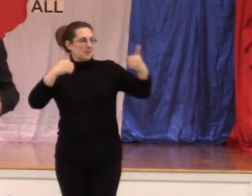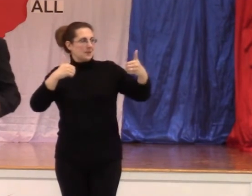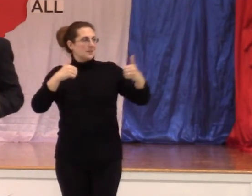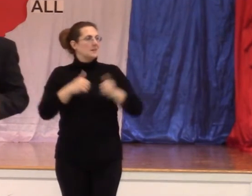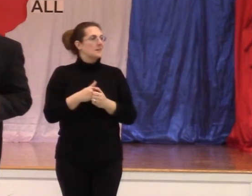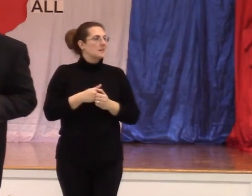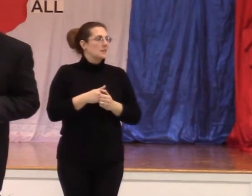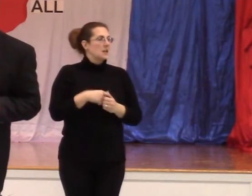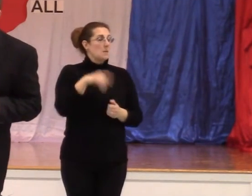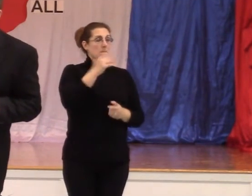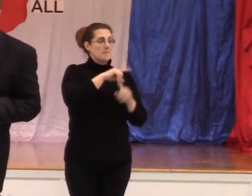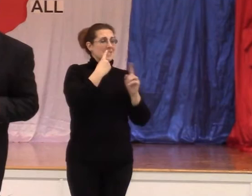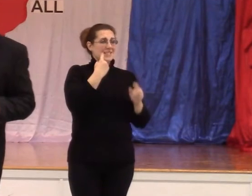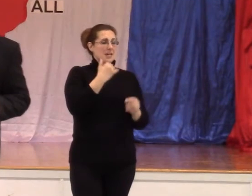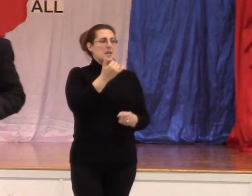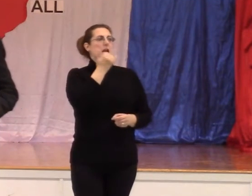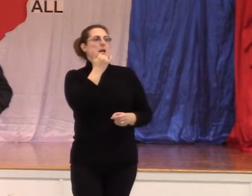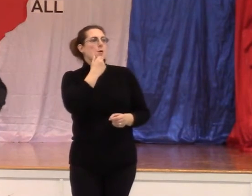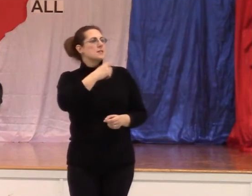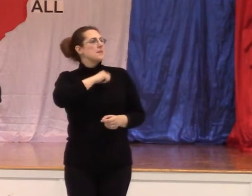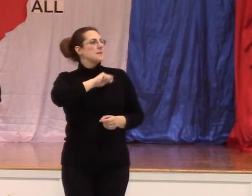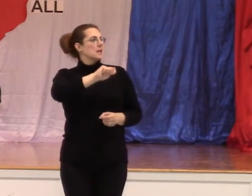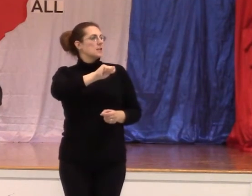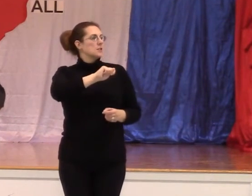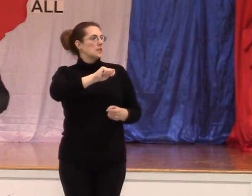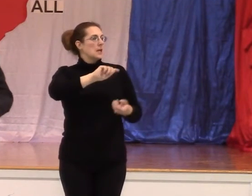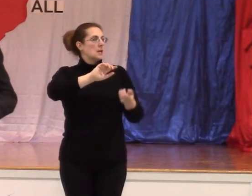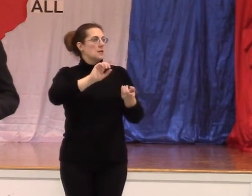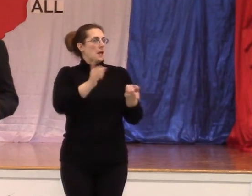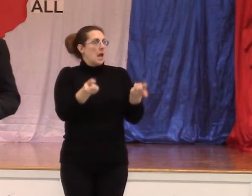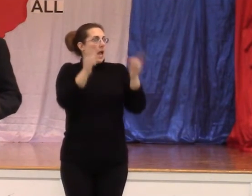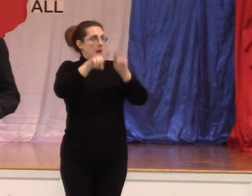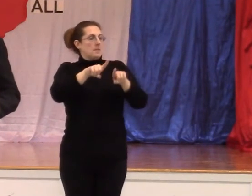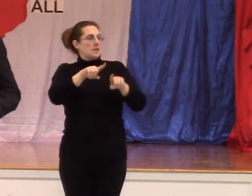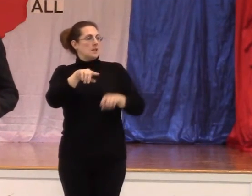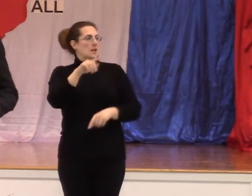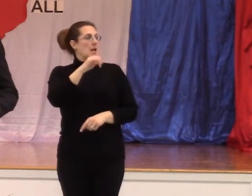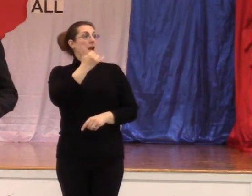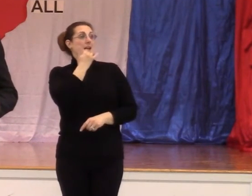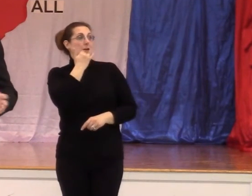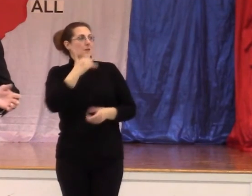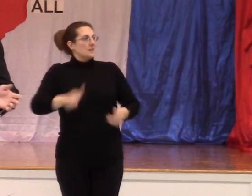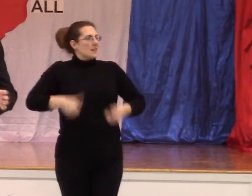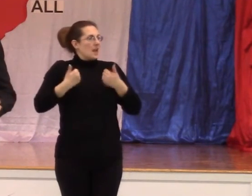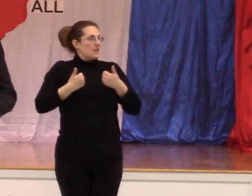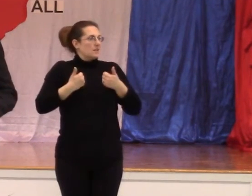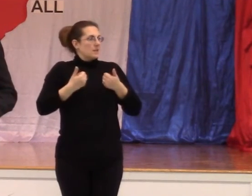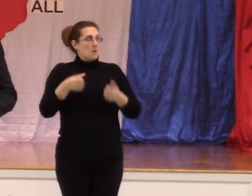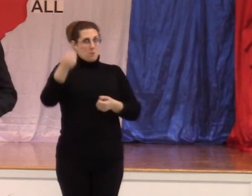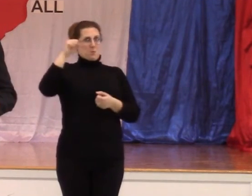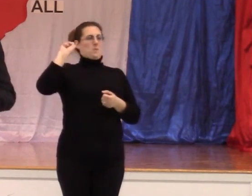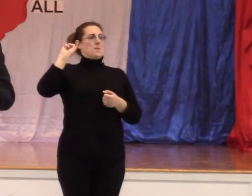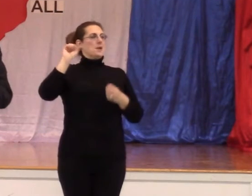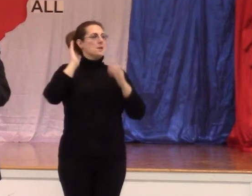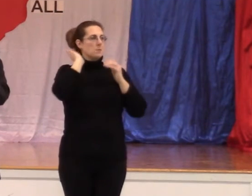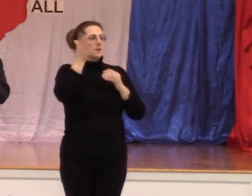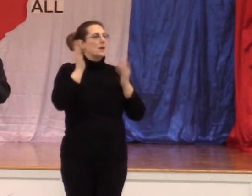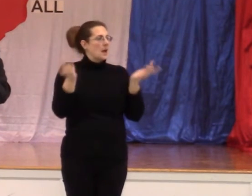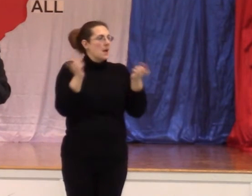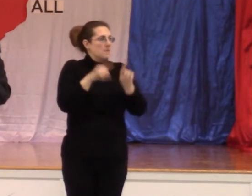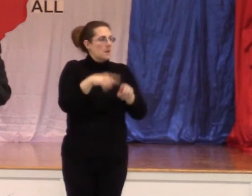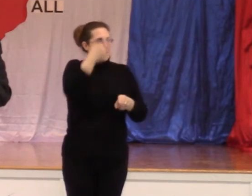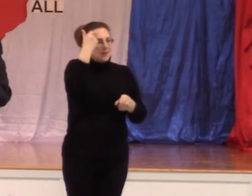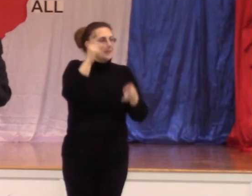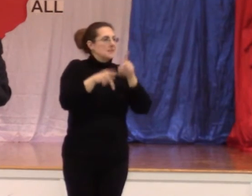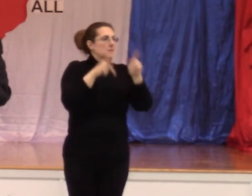errors in theology will result in errors in life. So you'll end up with rebellion and things like that because the